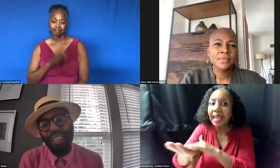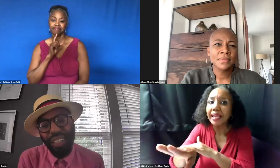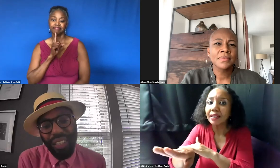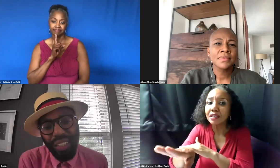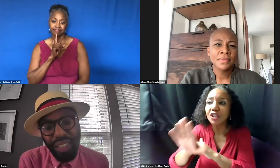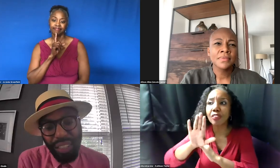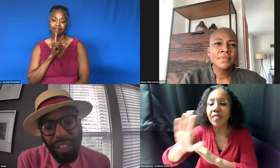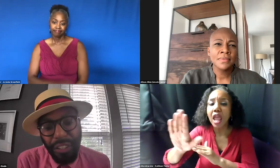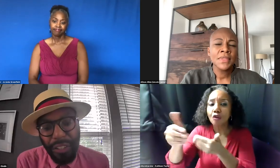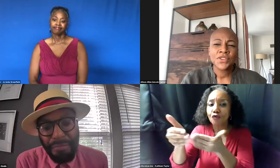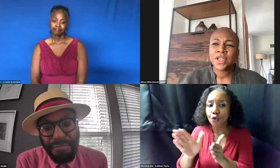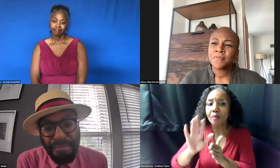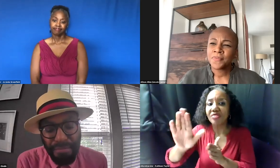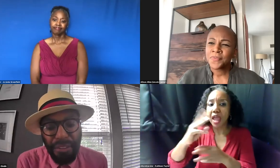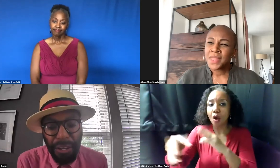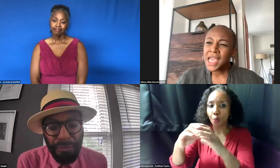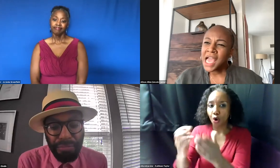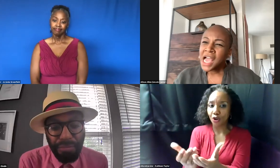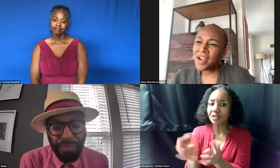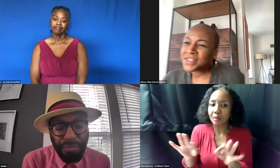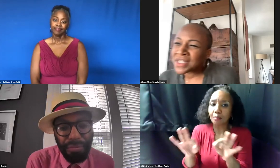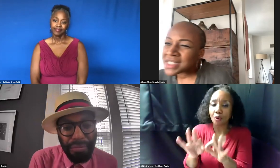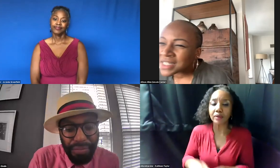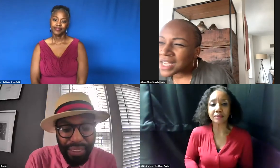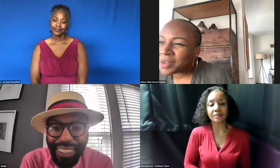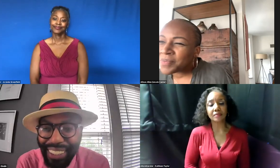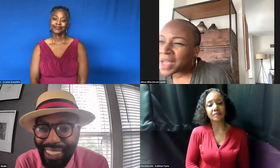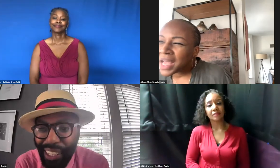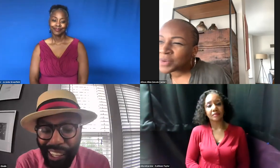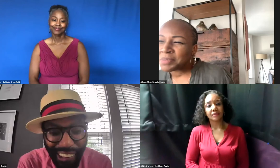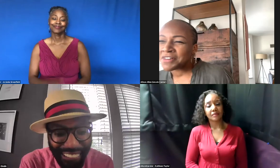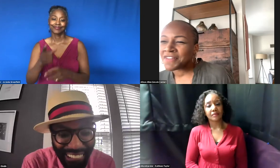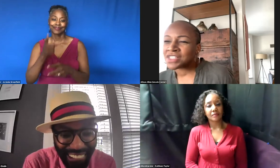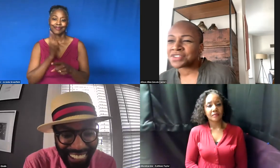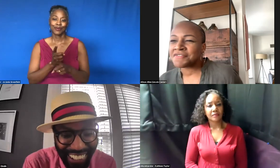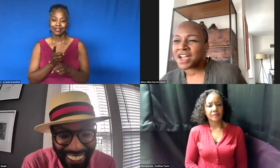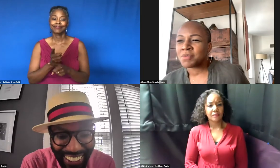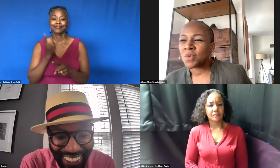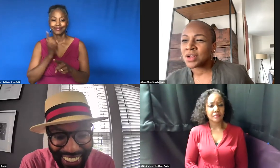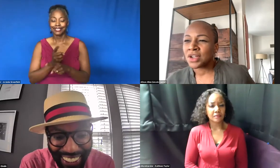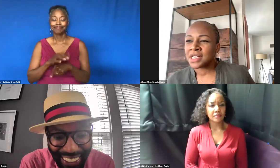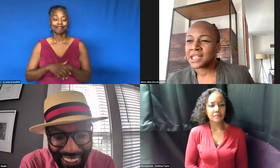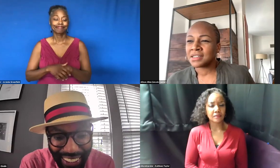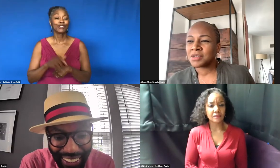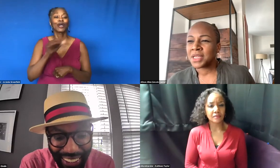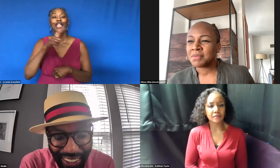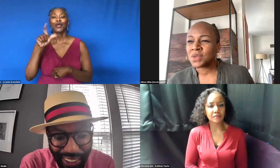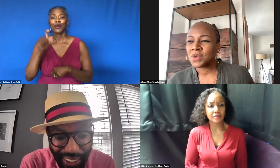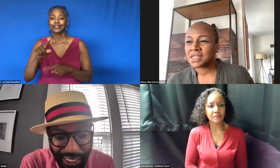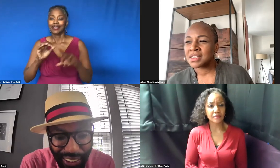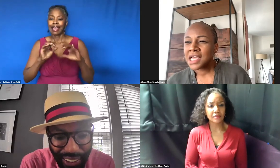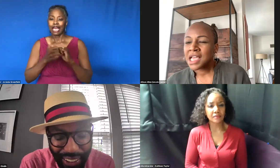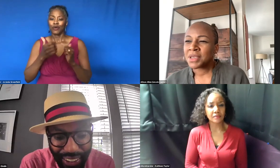constructed. That's right. Yeah. All right, so let's look. How do we better foster an environment where learning to